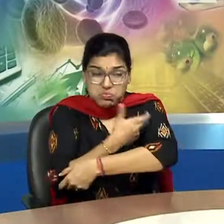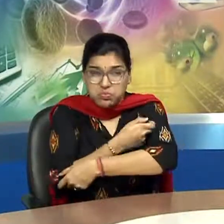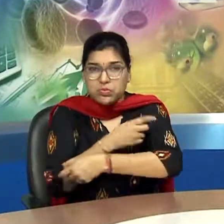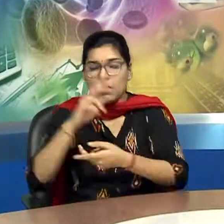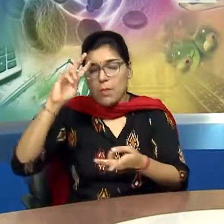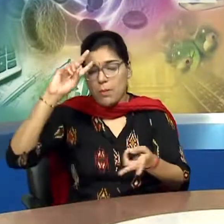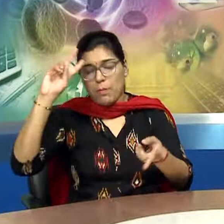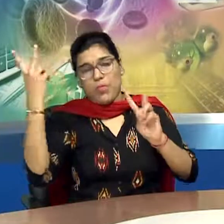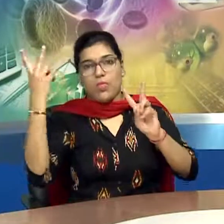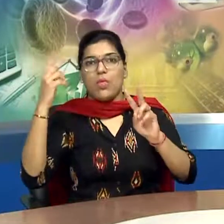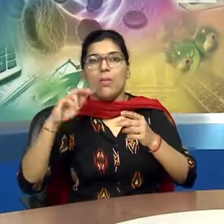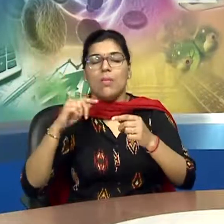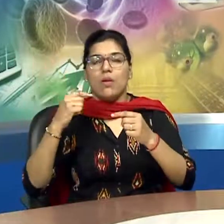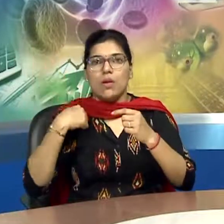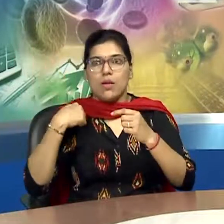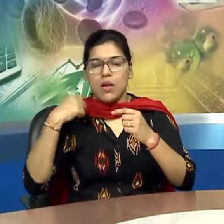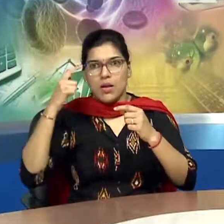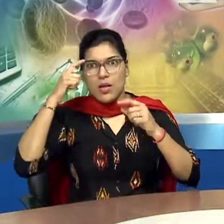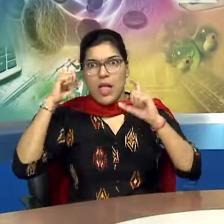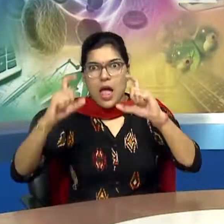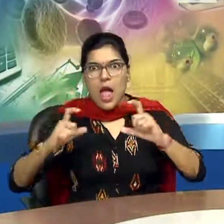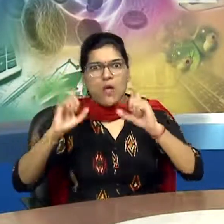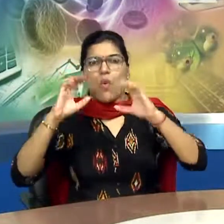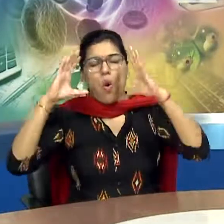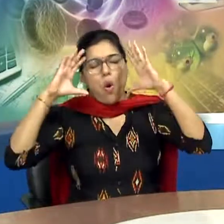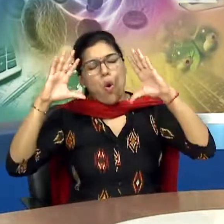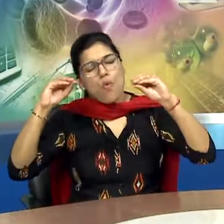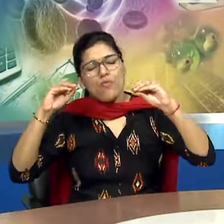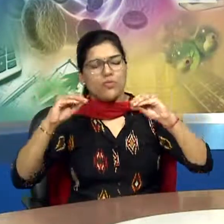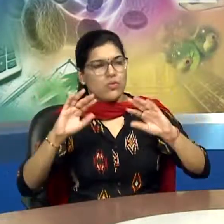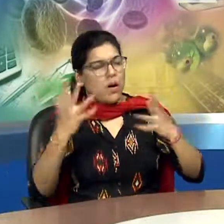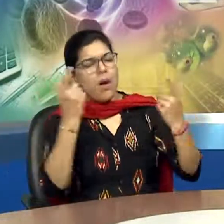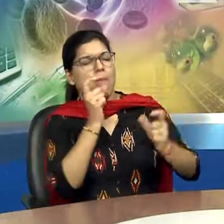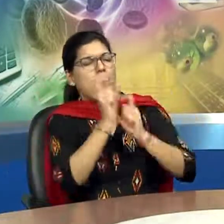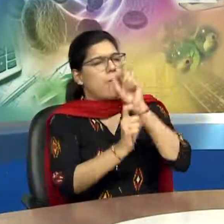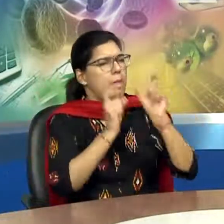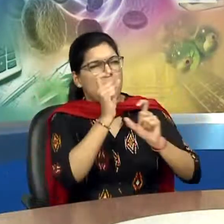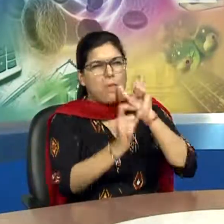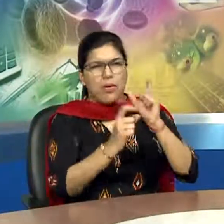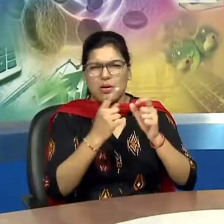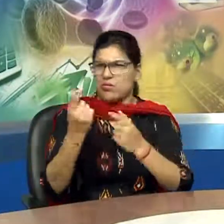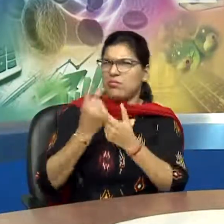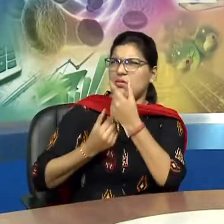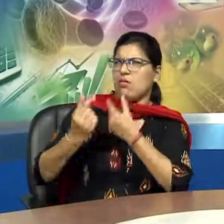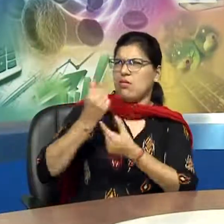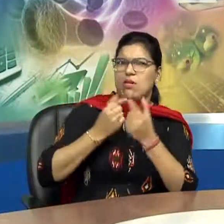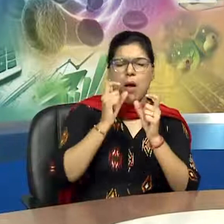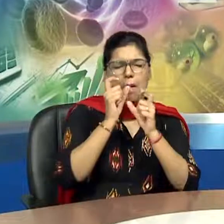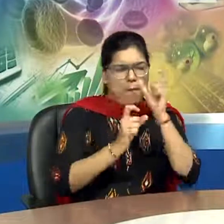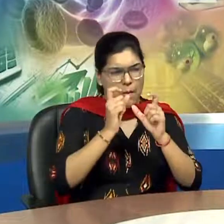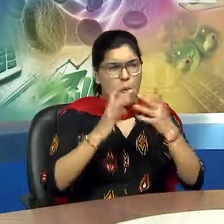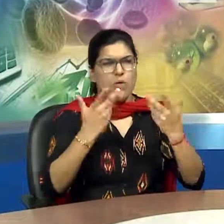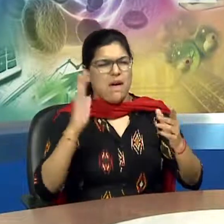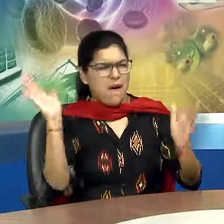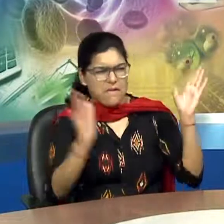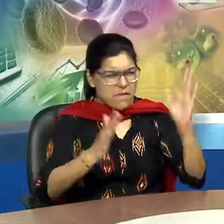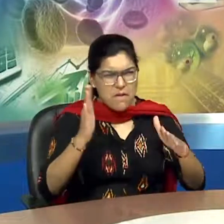is drug addicted, then the person's mind is not working, and the